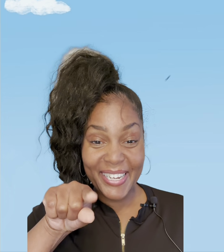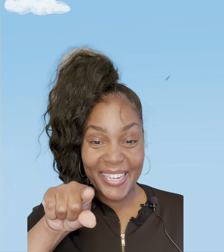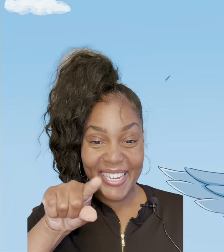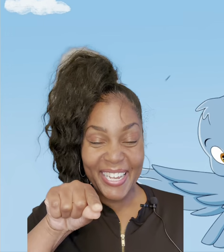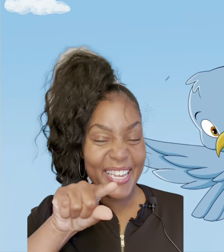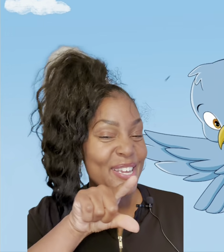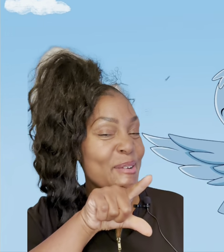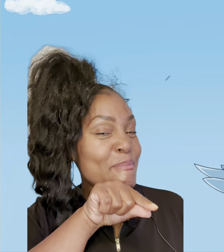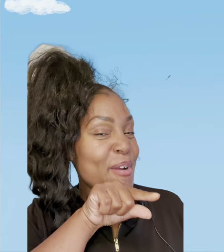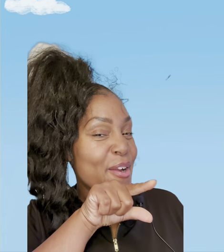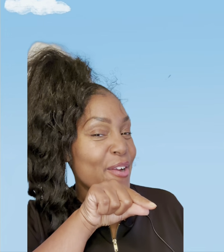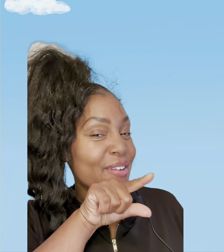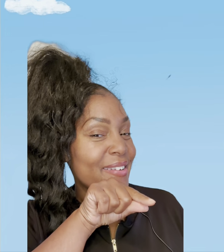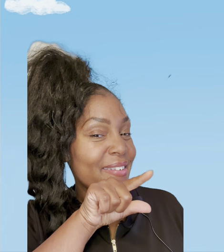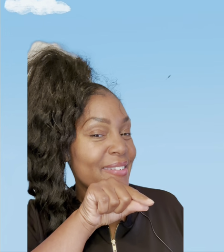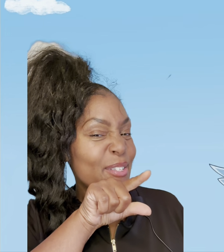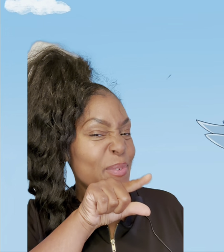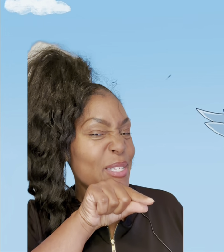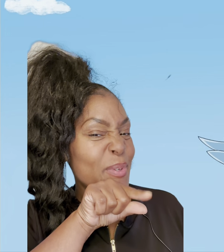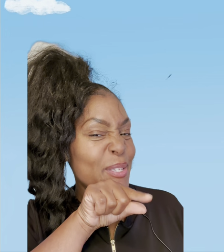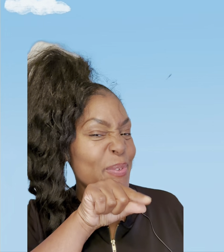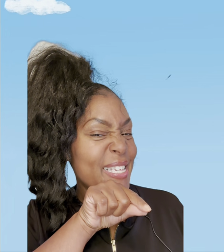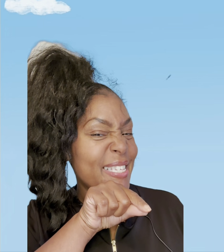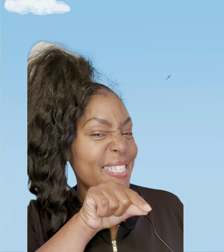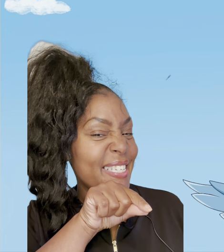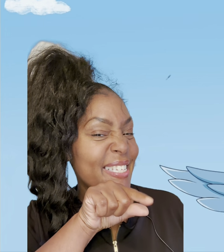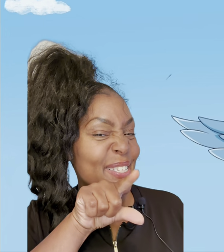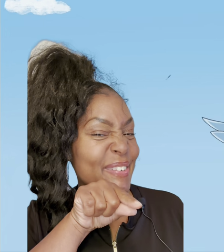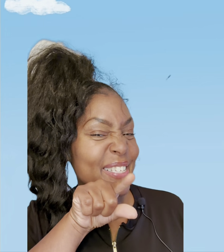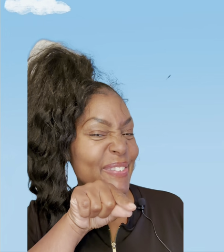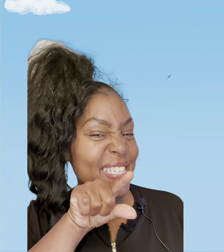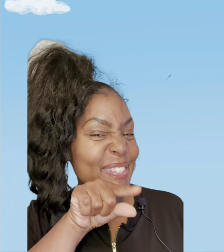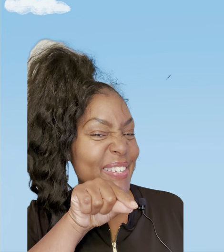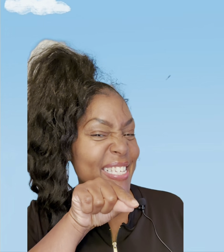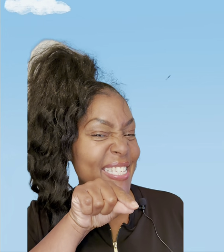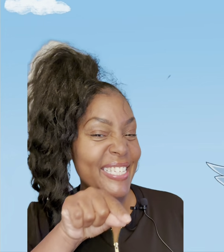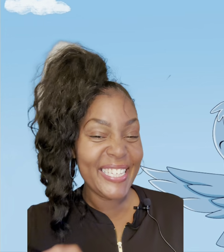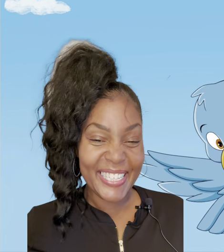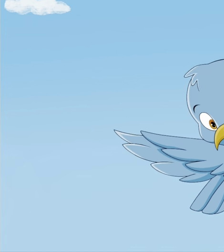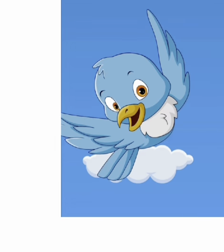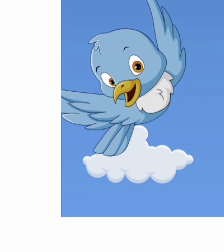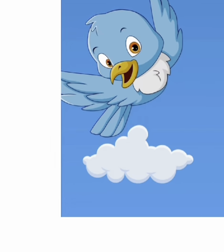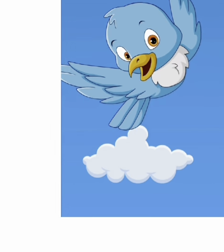Bird! Bird. Tweet, tweet, tweet. Tweet, tweet, tweet.